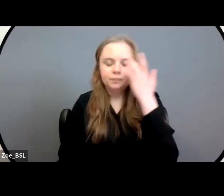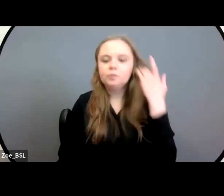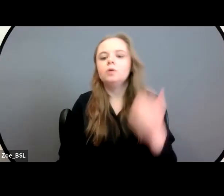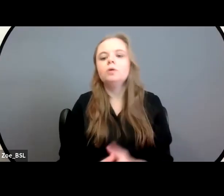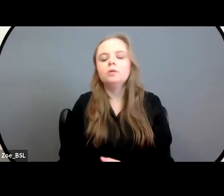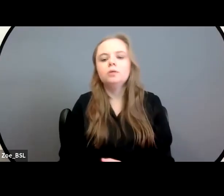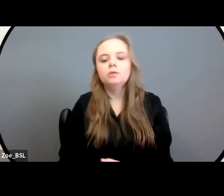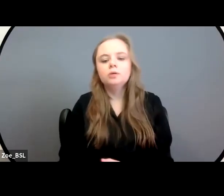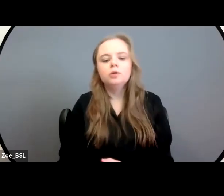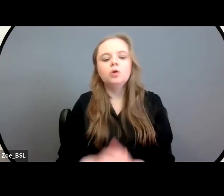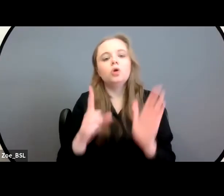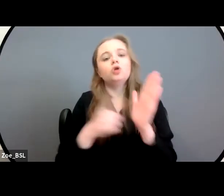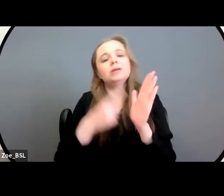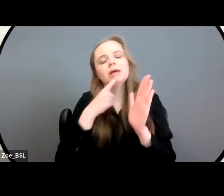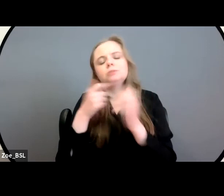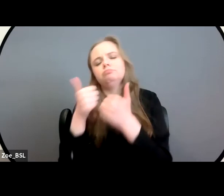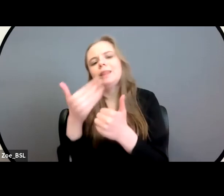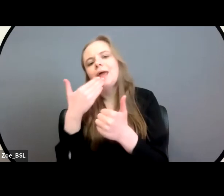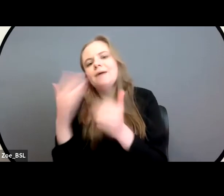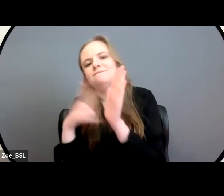Wonderful. Well, thanks so much, Vicky.